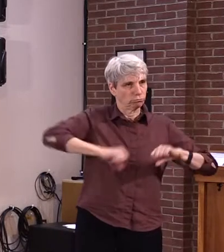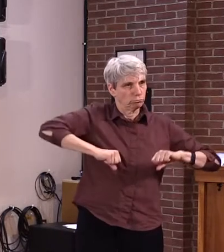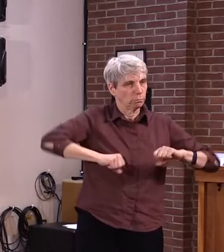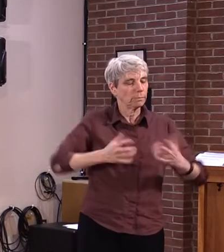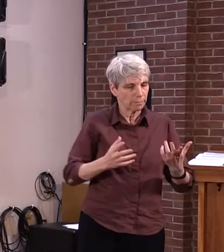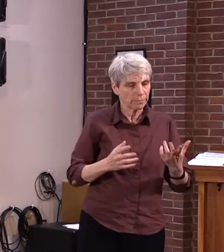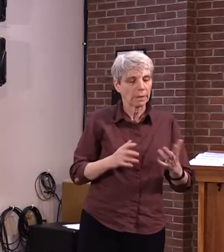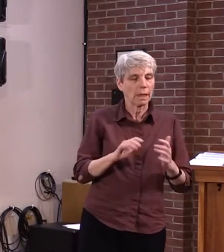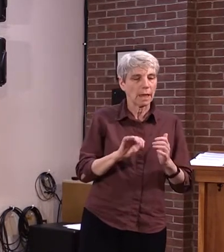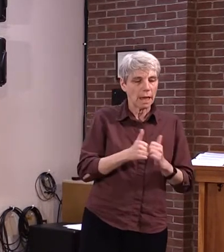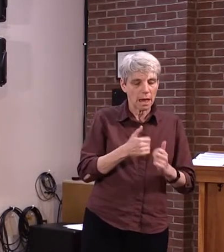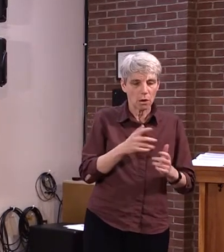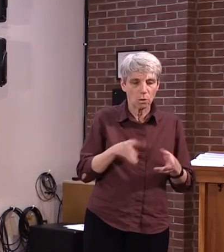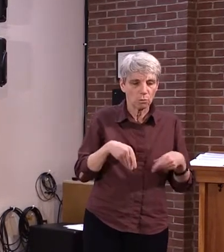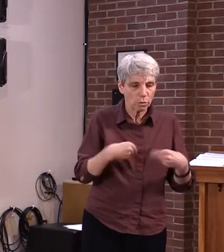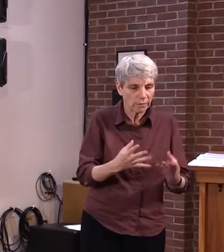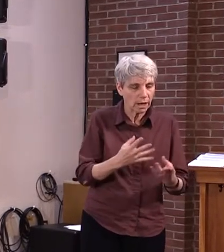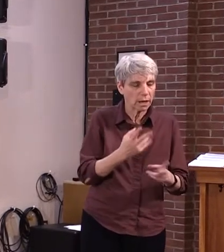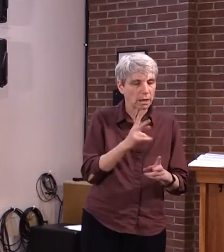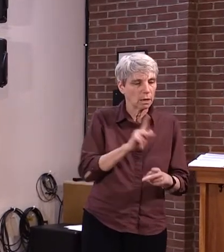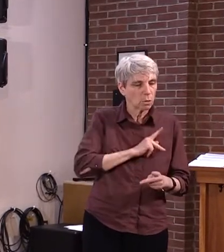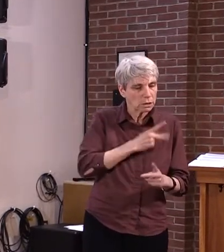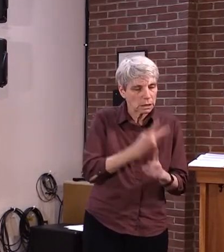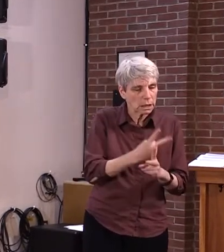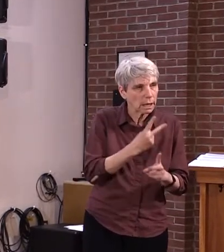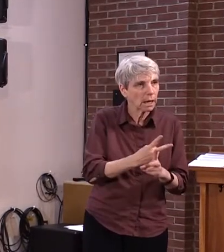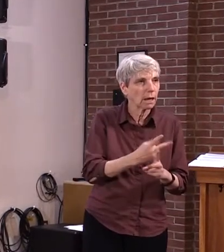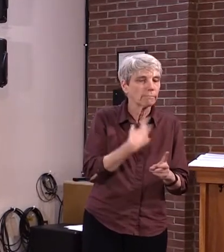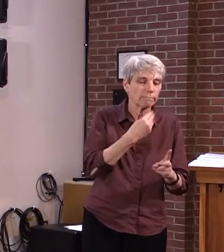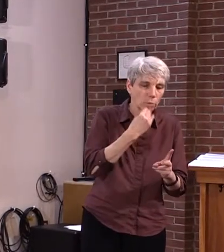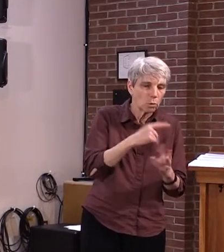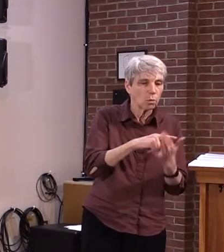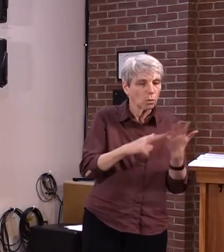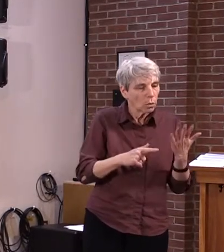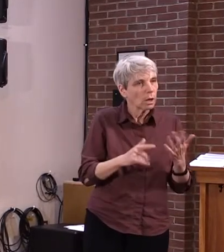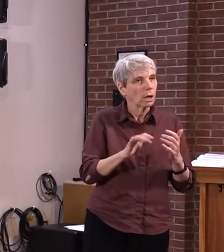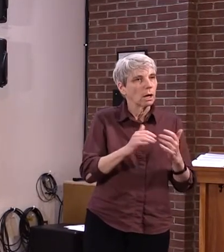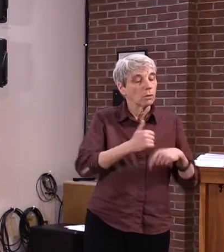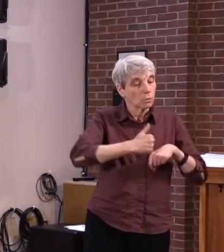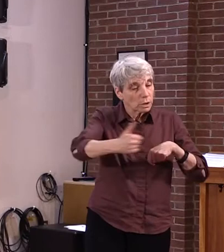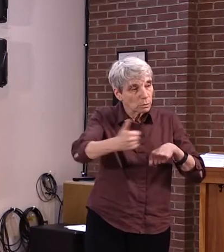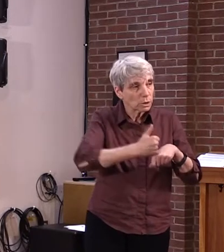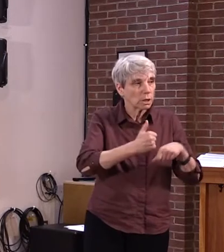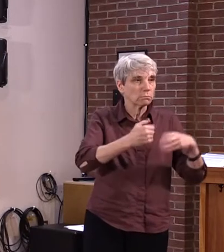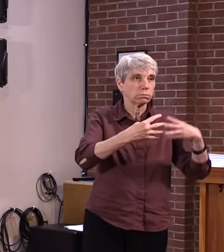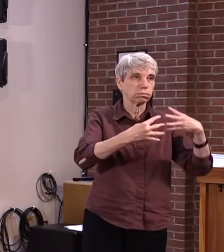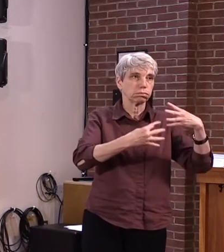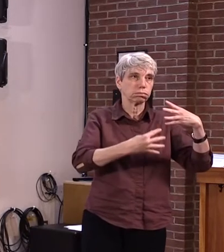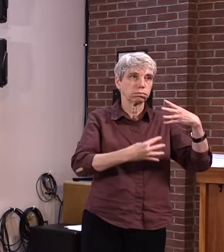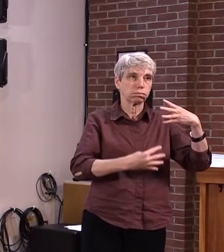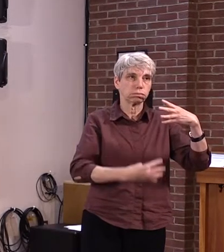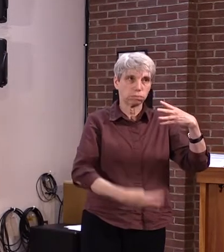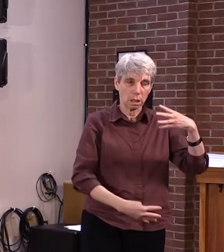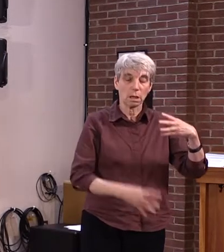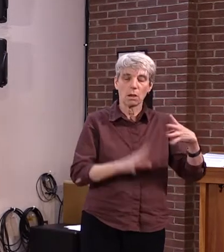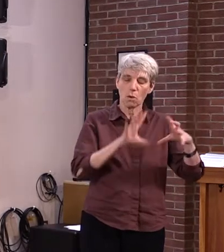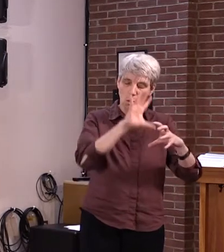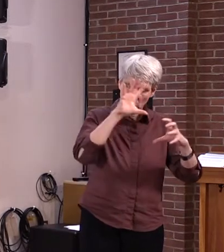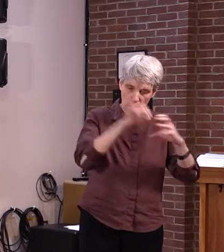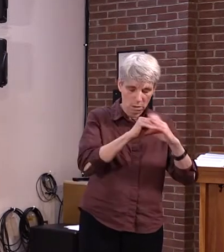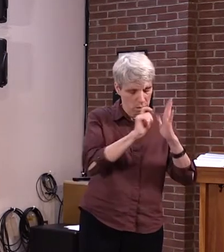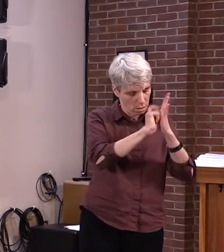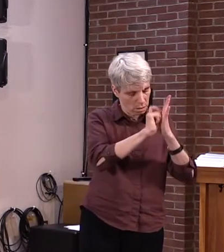for participants, food preparation and service, transportation, and we make notes of